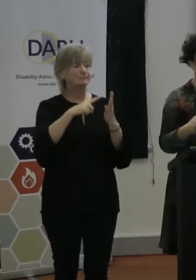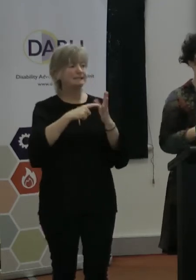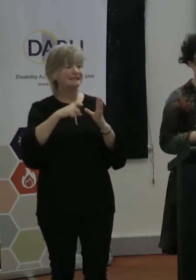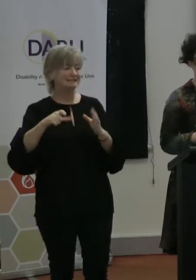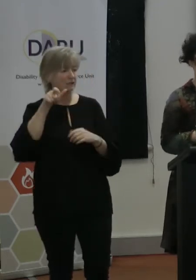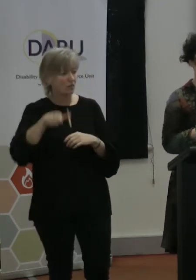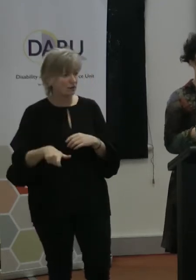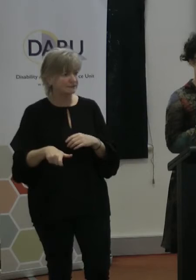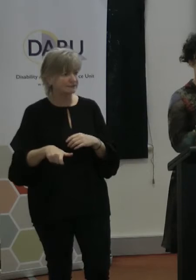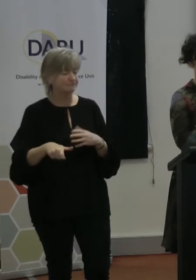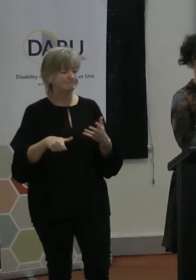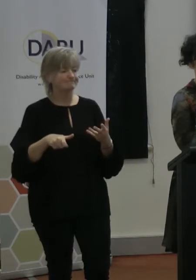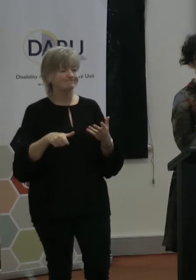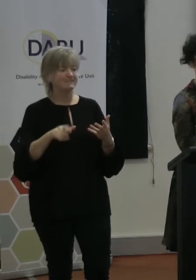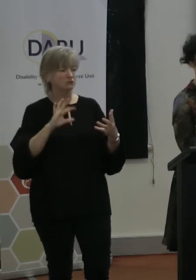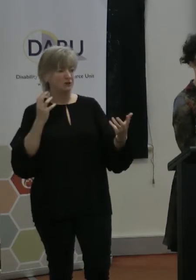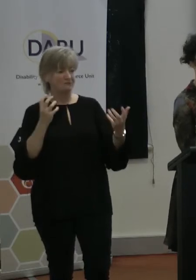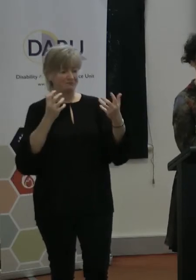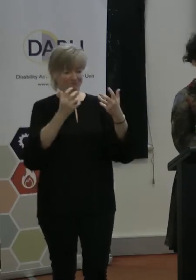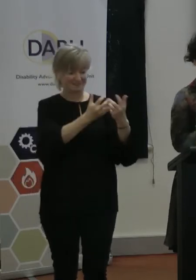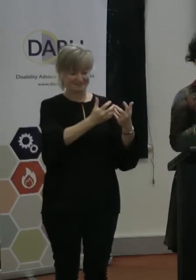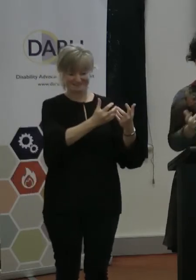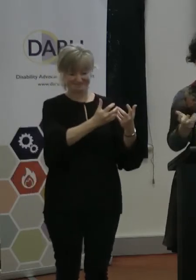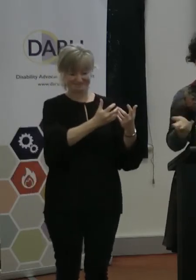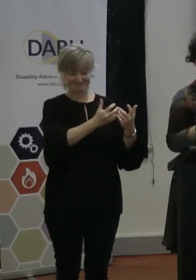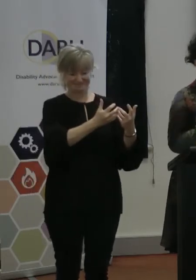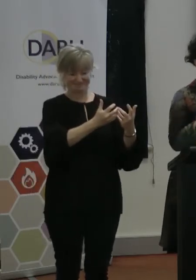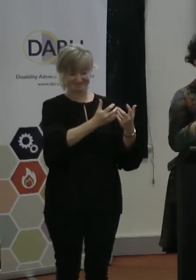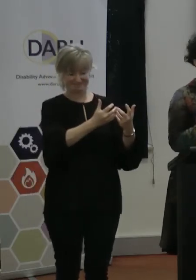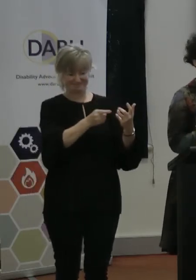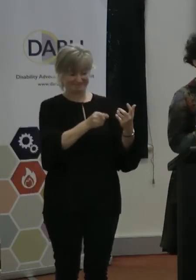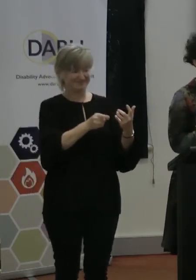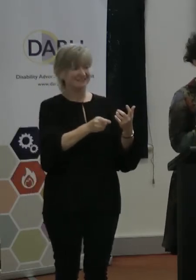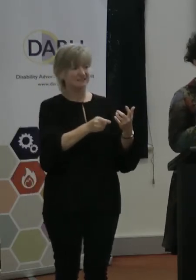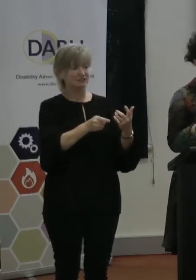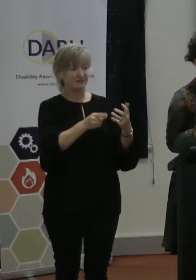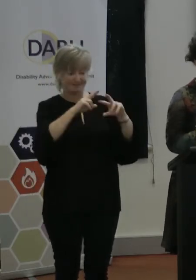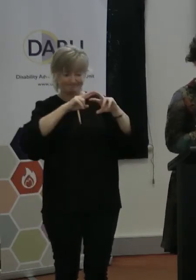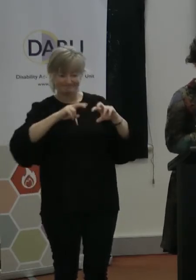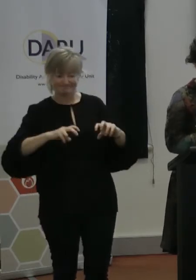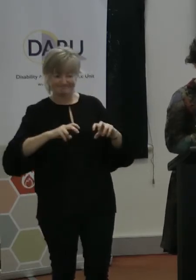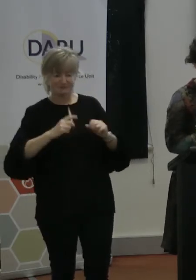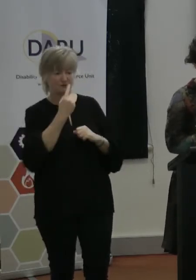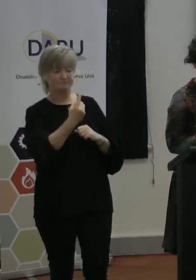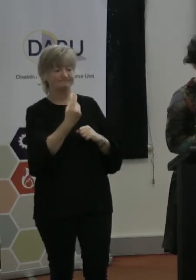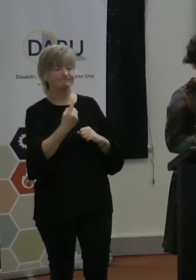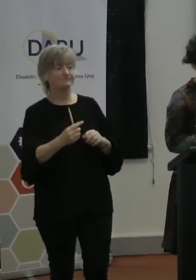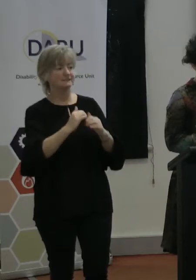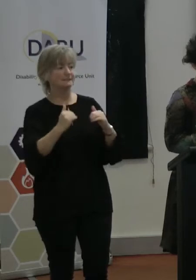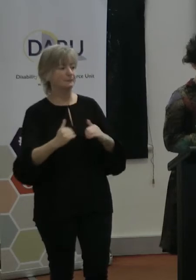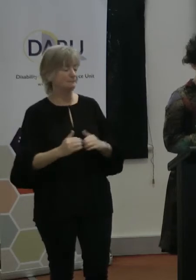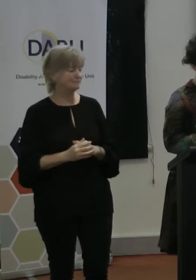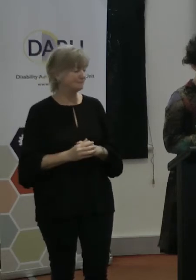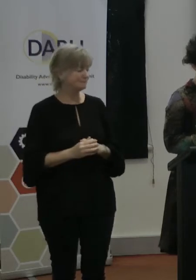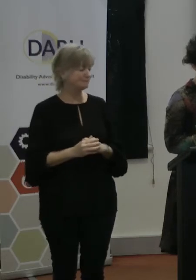clients, for example, who don't fit under the SDA resident definition, and they're looking at that on a case-by-case basis.